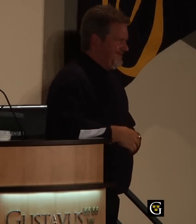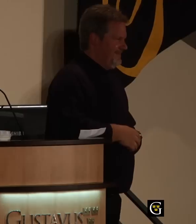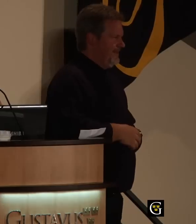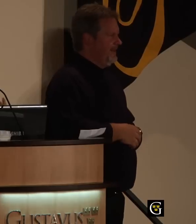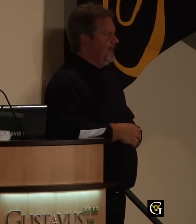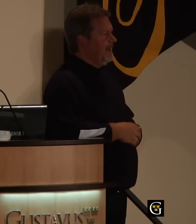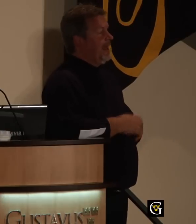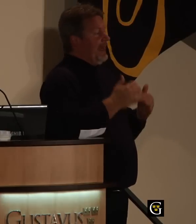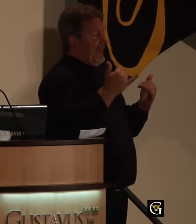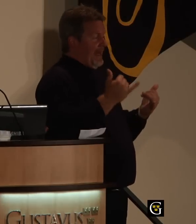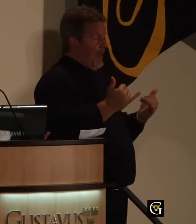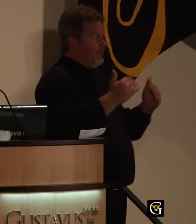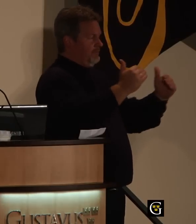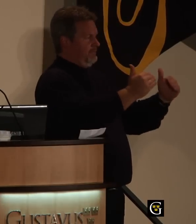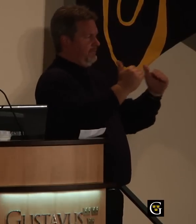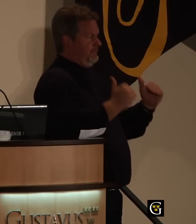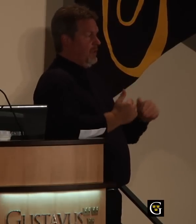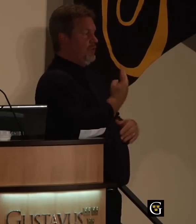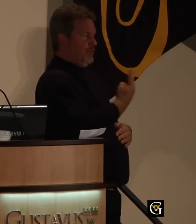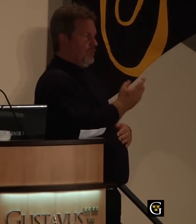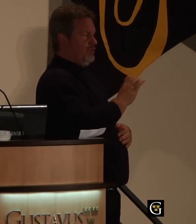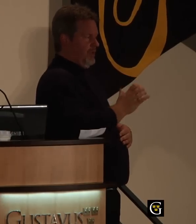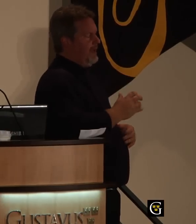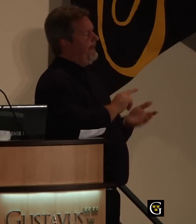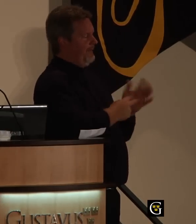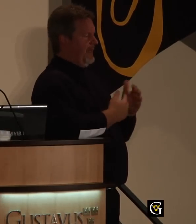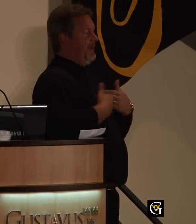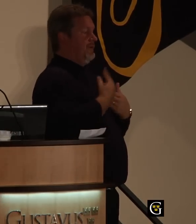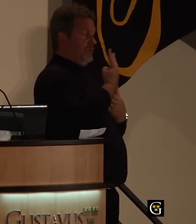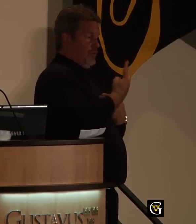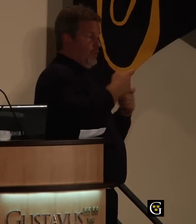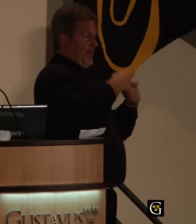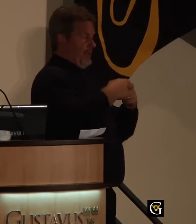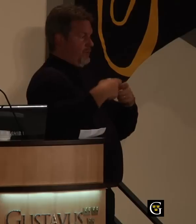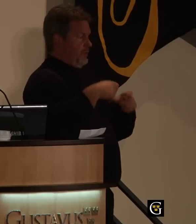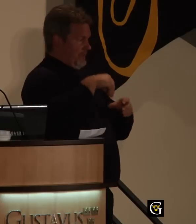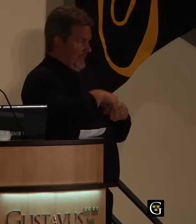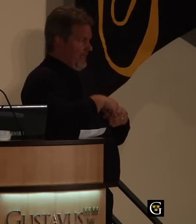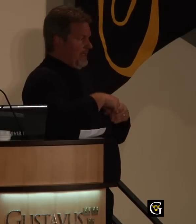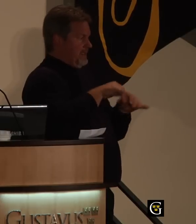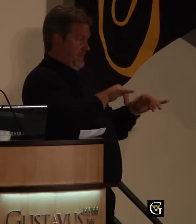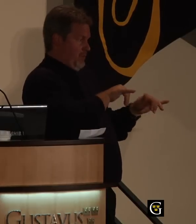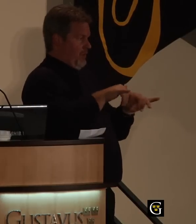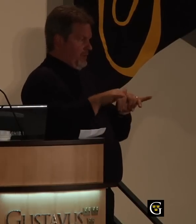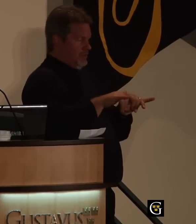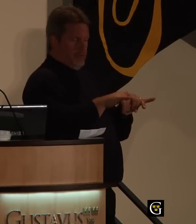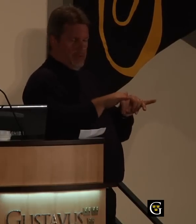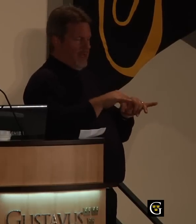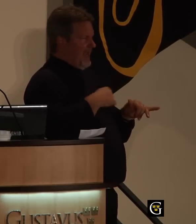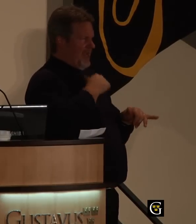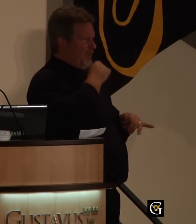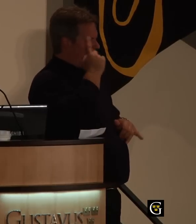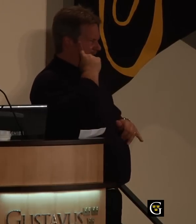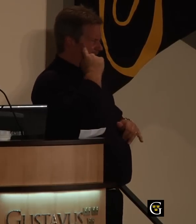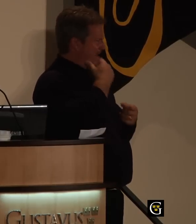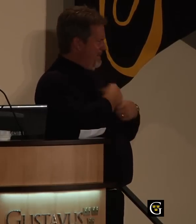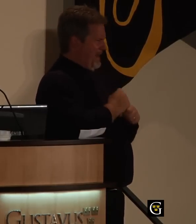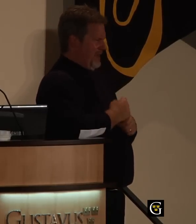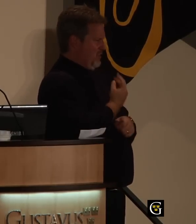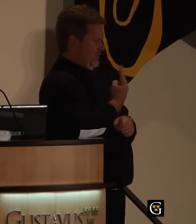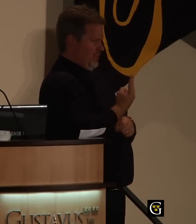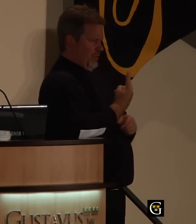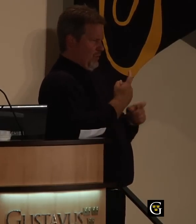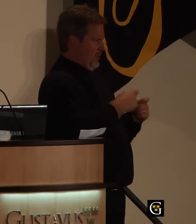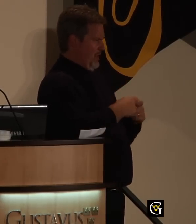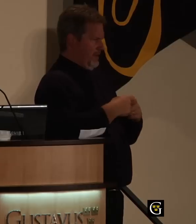Now I'm going to play the two-channel, or rather the two-electrode simulation. I don't think there's ever been a two-electrode computer, but